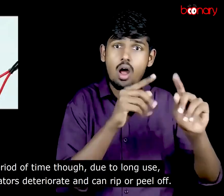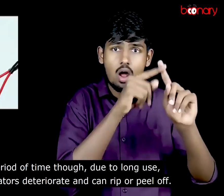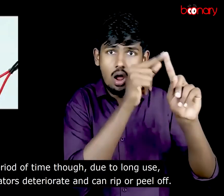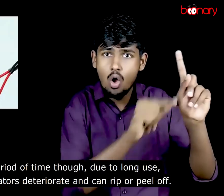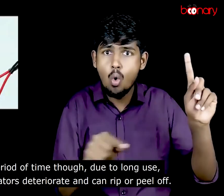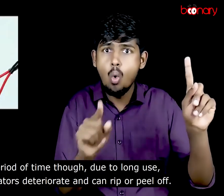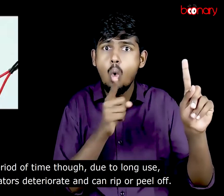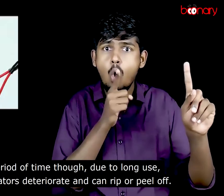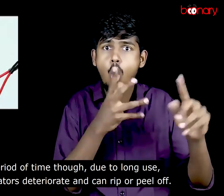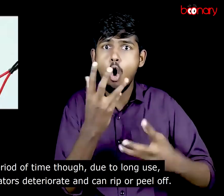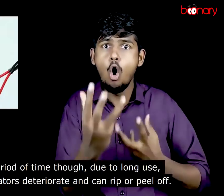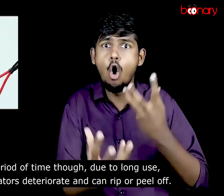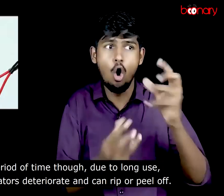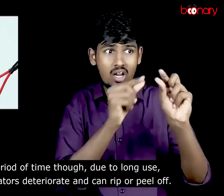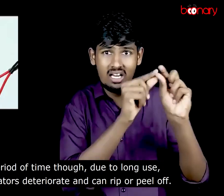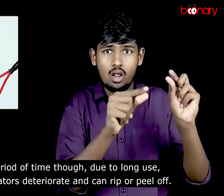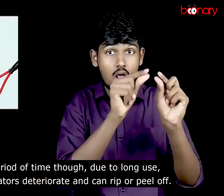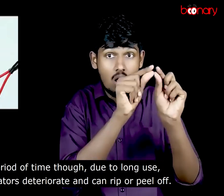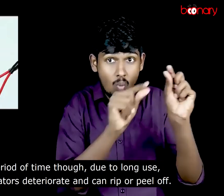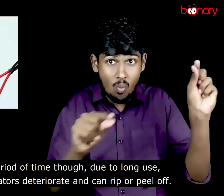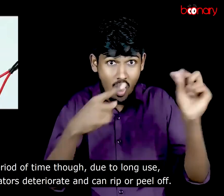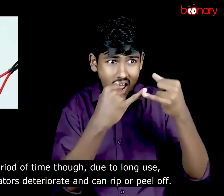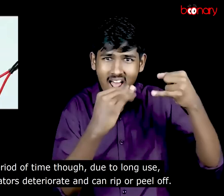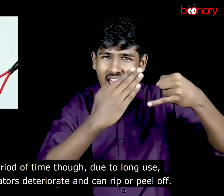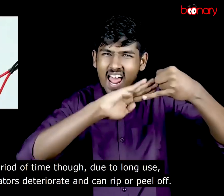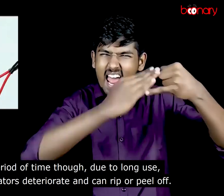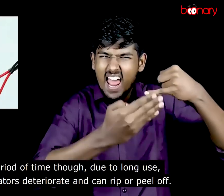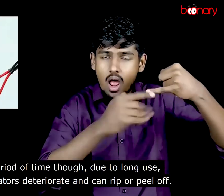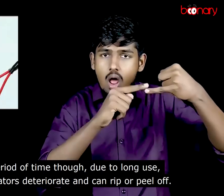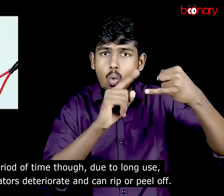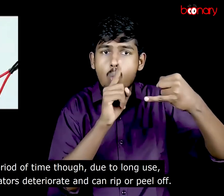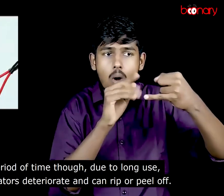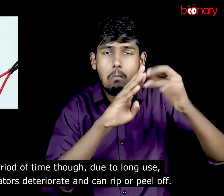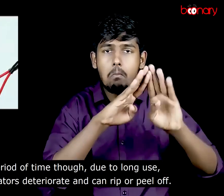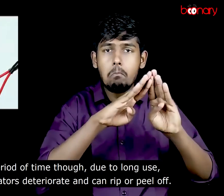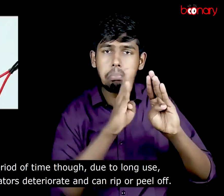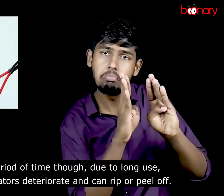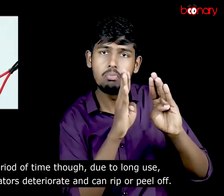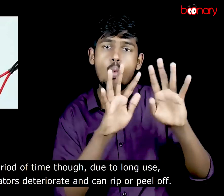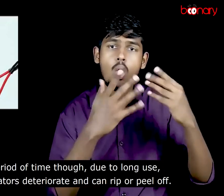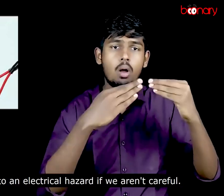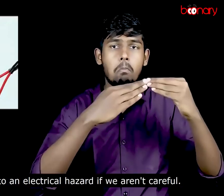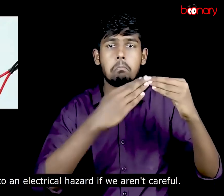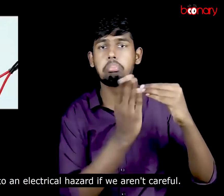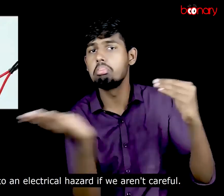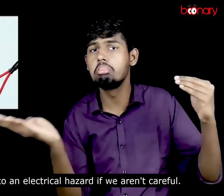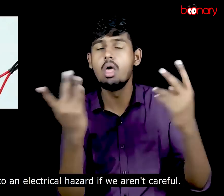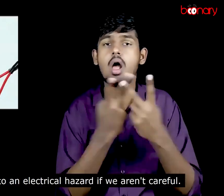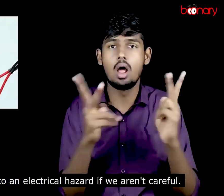use, these insulators deteriorate and can rip and peel off. This can lead